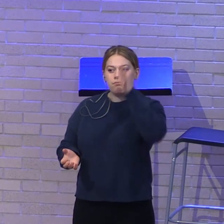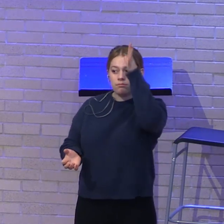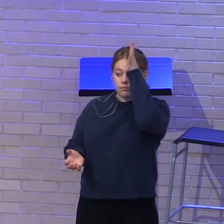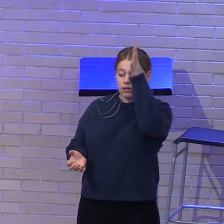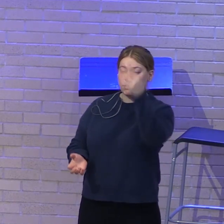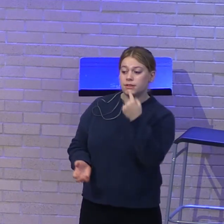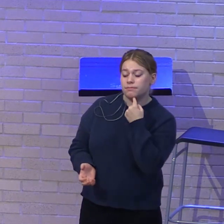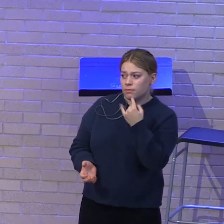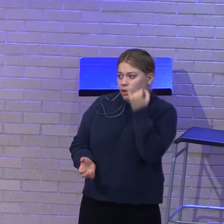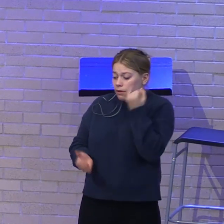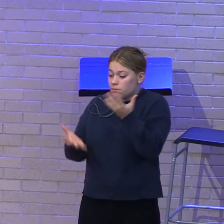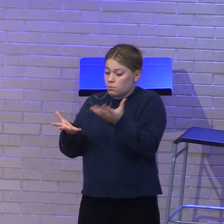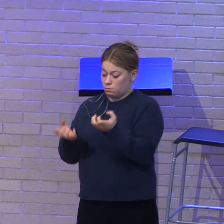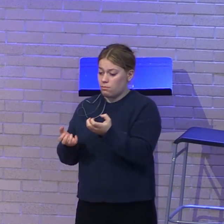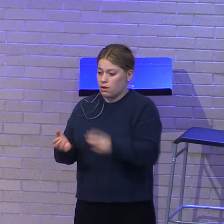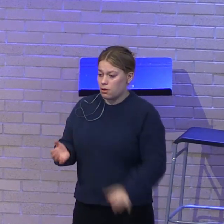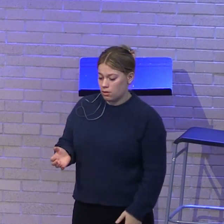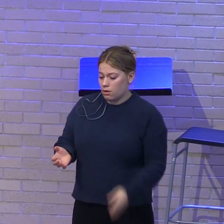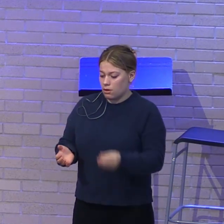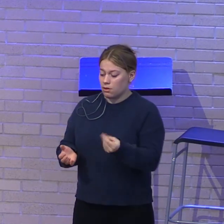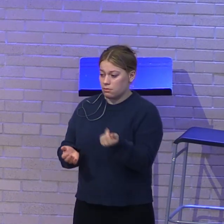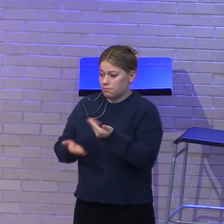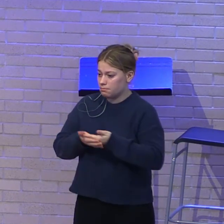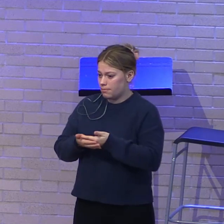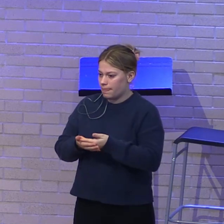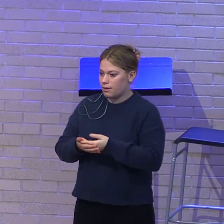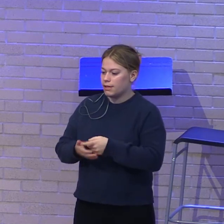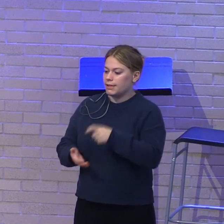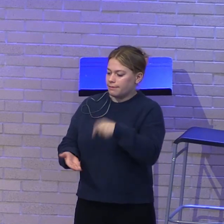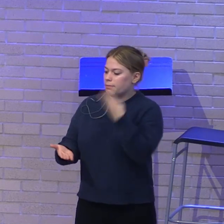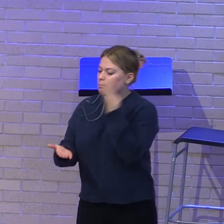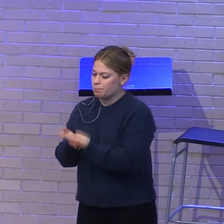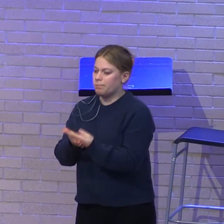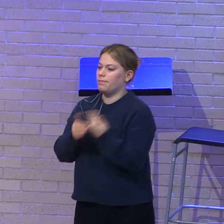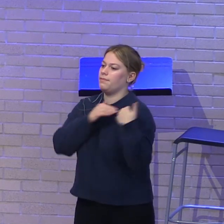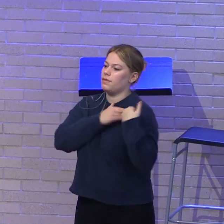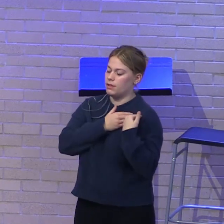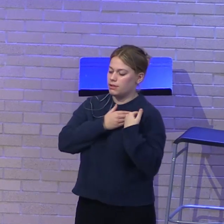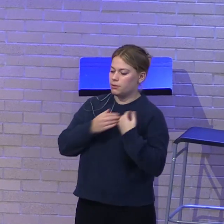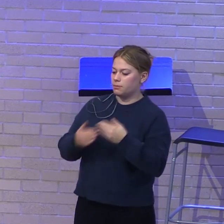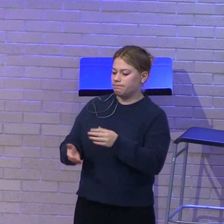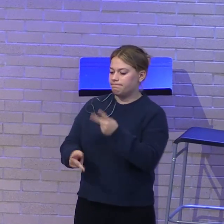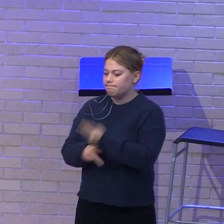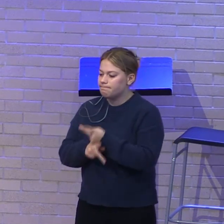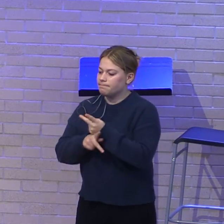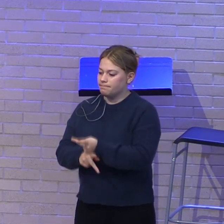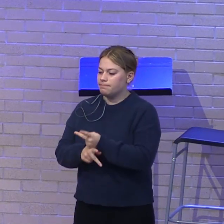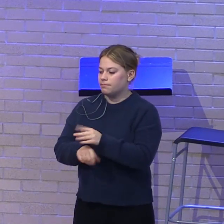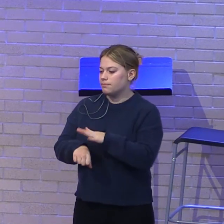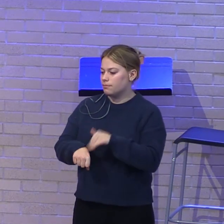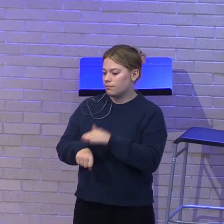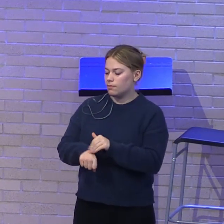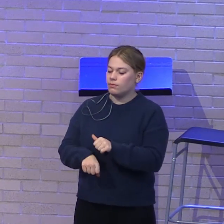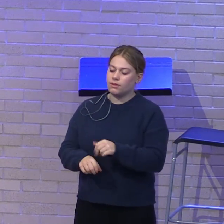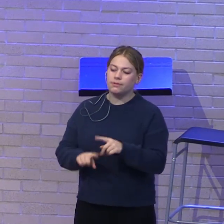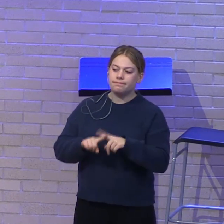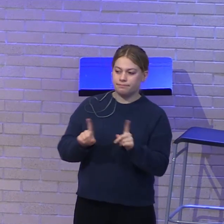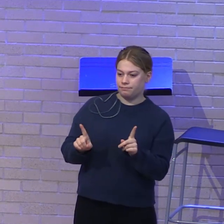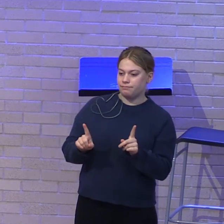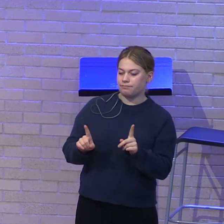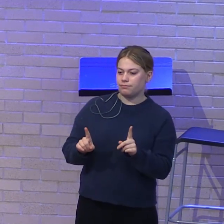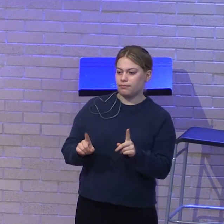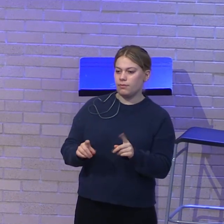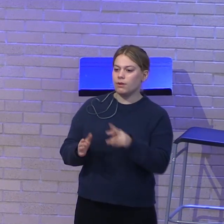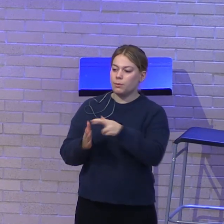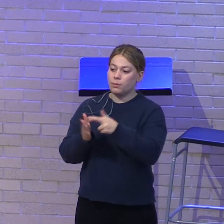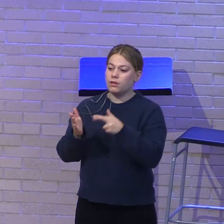if I wanted a puppy, I had to prove my responsibility first by taking care of another pet. And my mom's only rule was that it